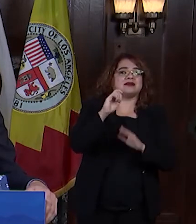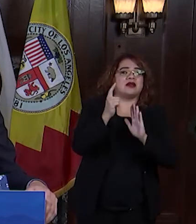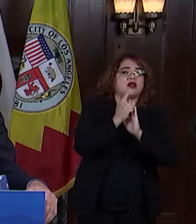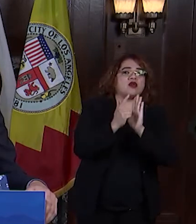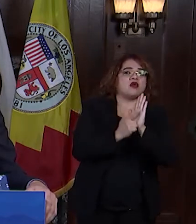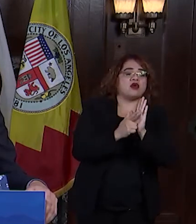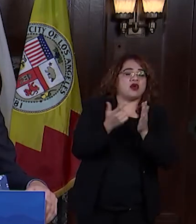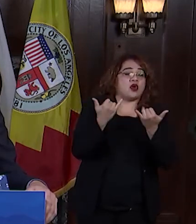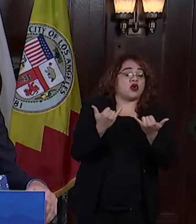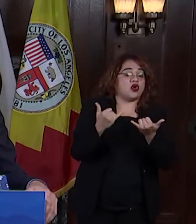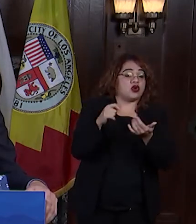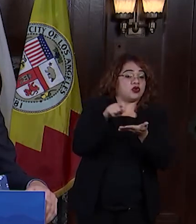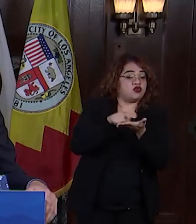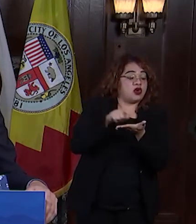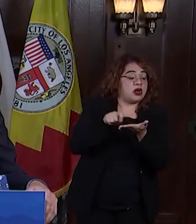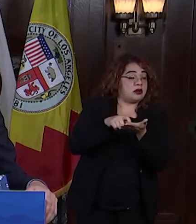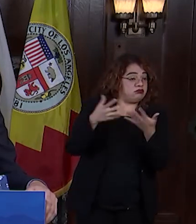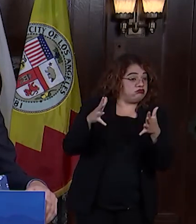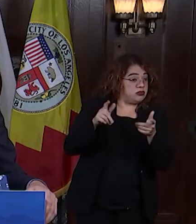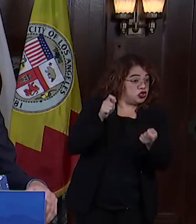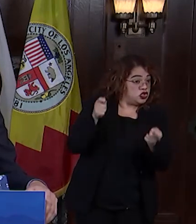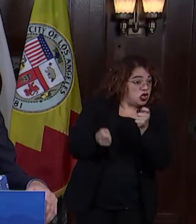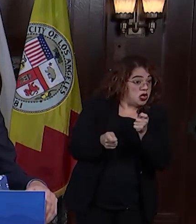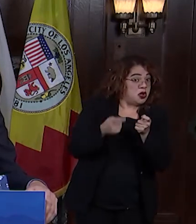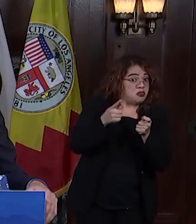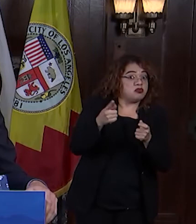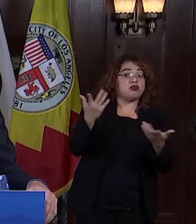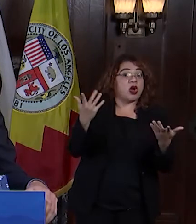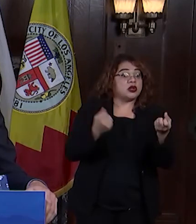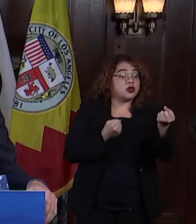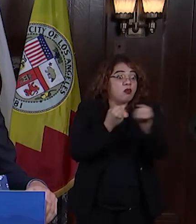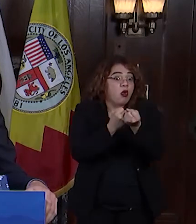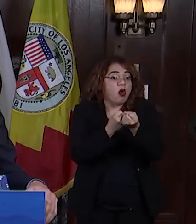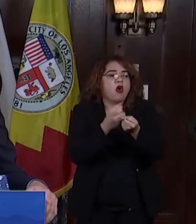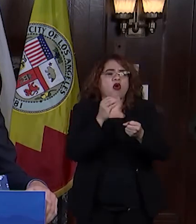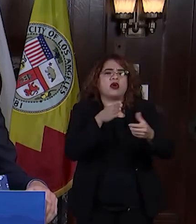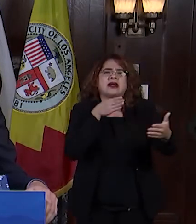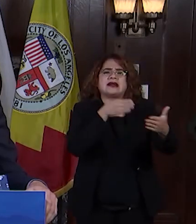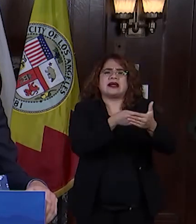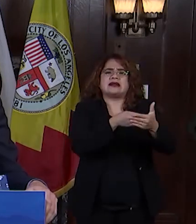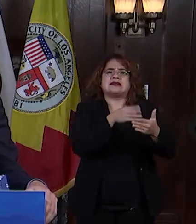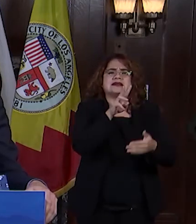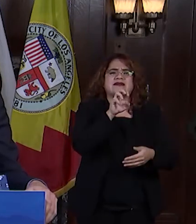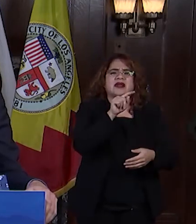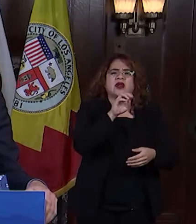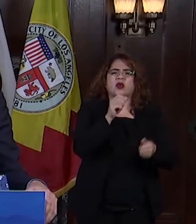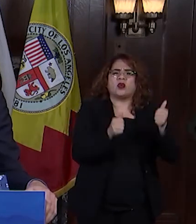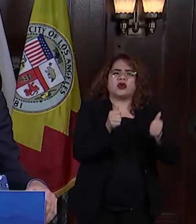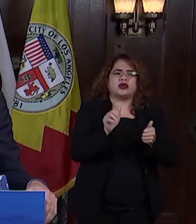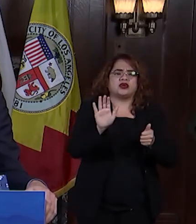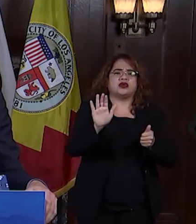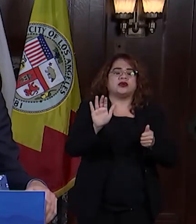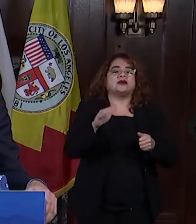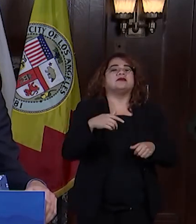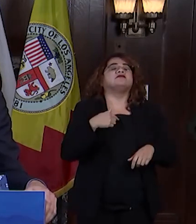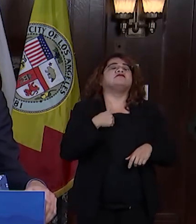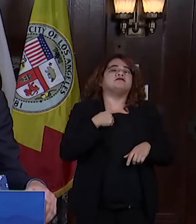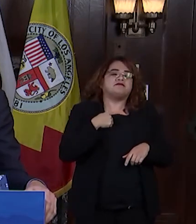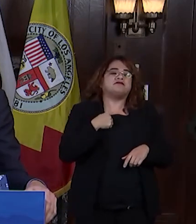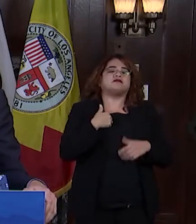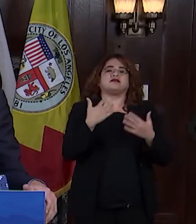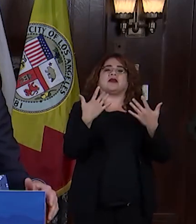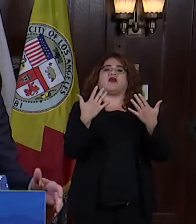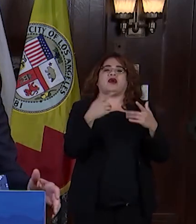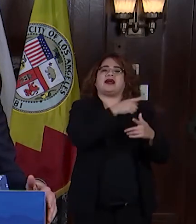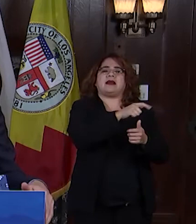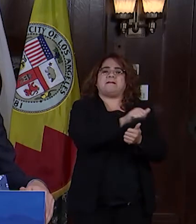written? Nothing has changed. Would you veto it if it came to your desk? So I don't know until they pass something, and I